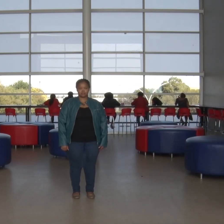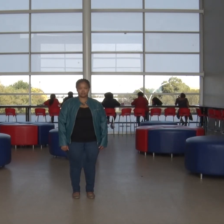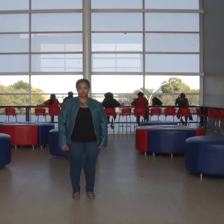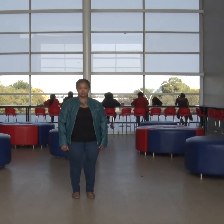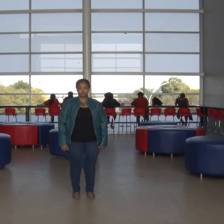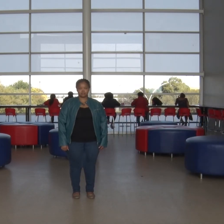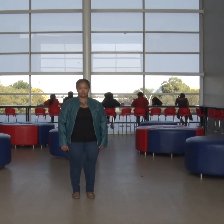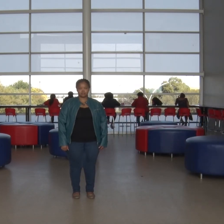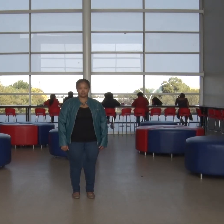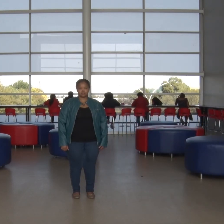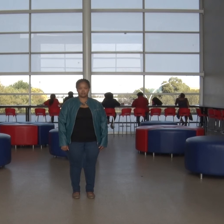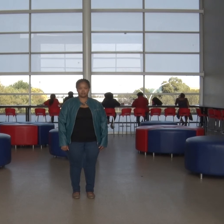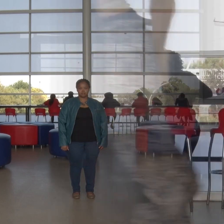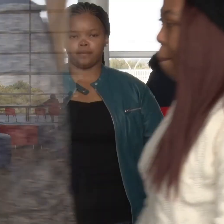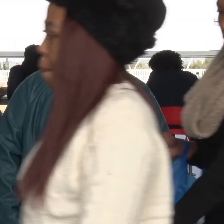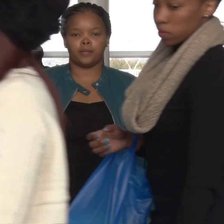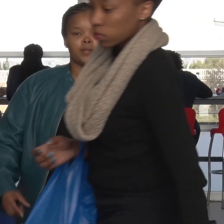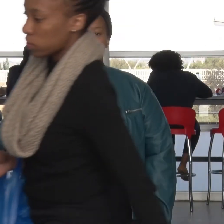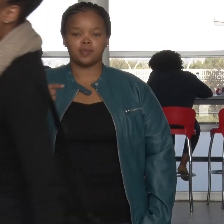be. An ideal.